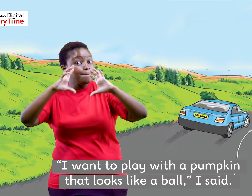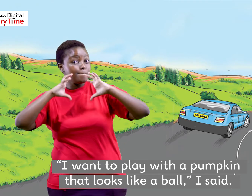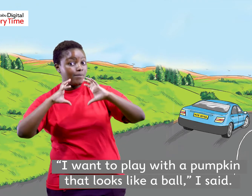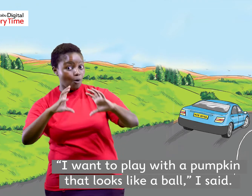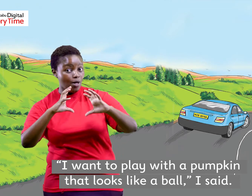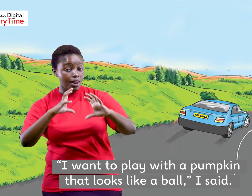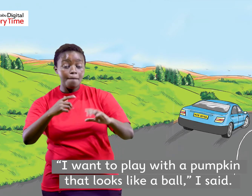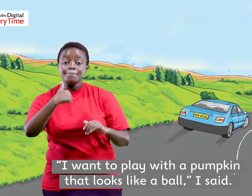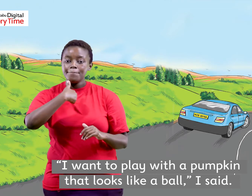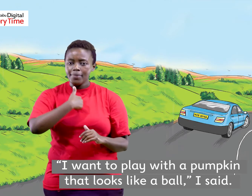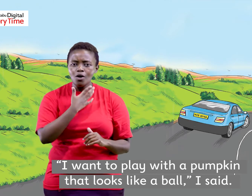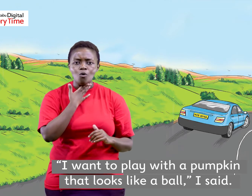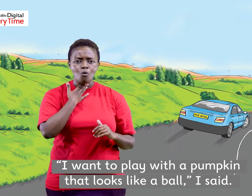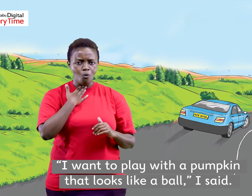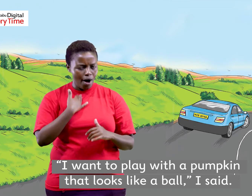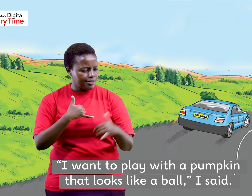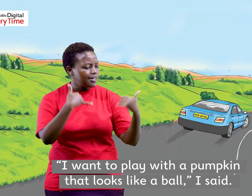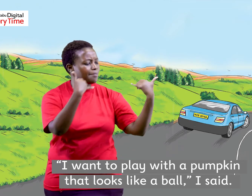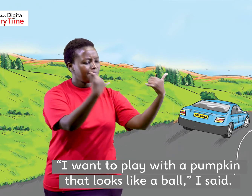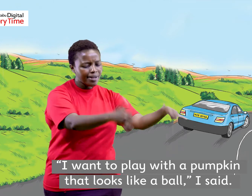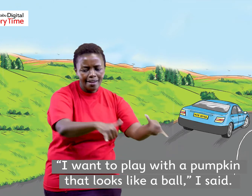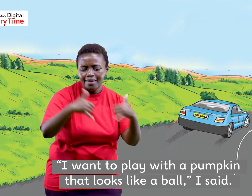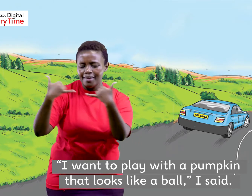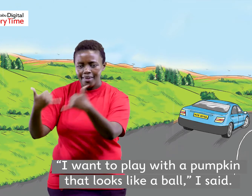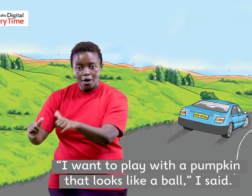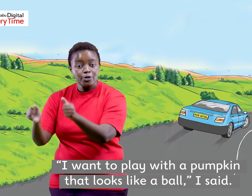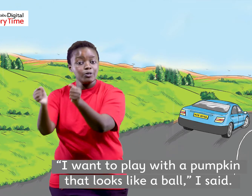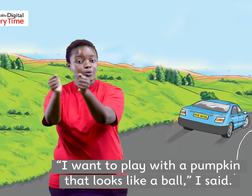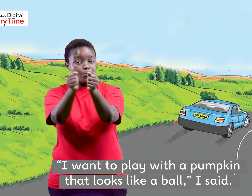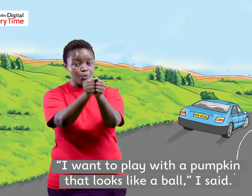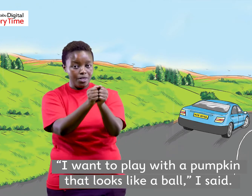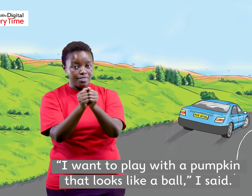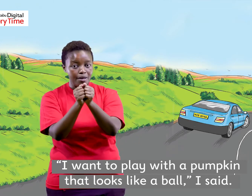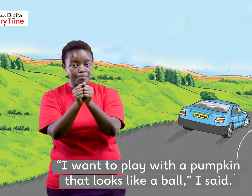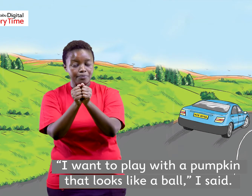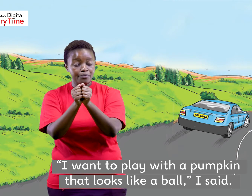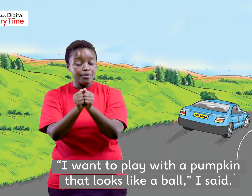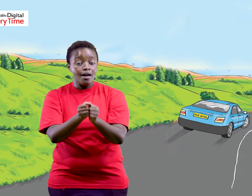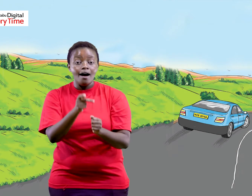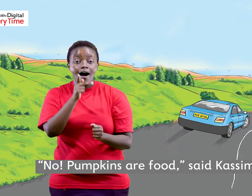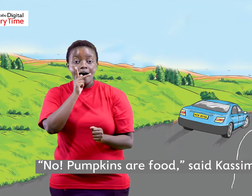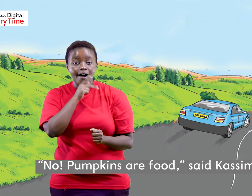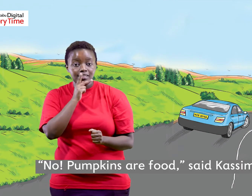"I want to play with a pumpkin that looks like a ball," I said.